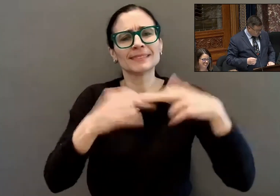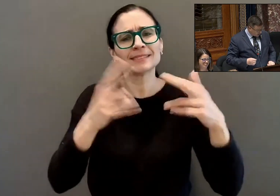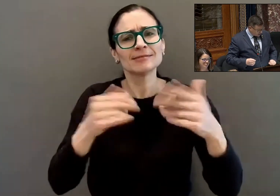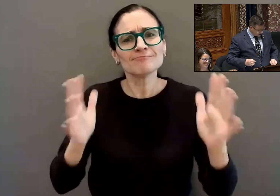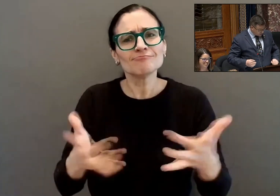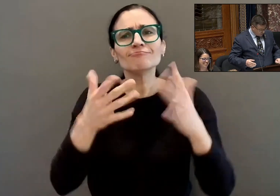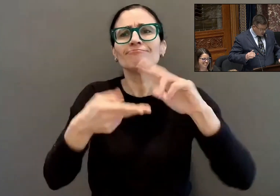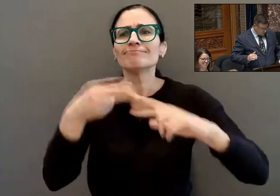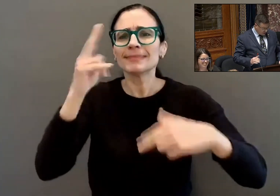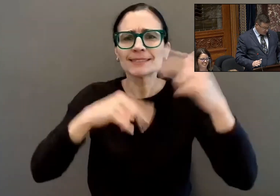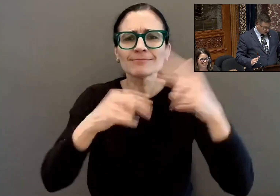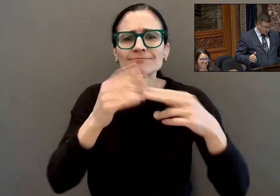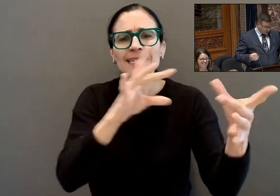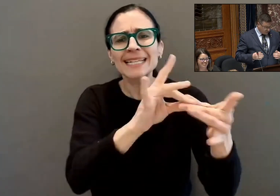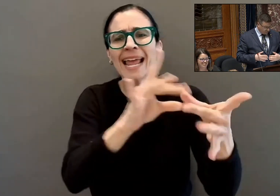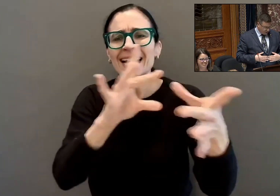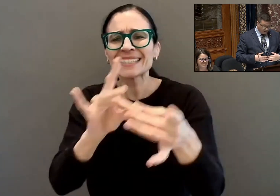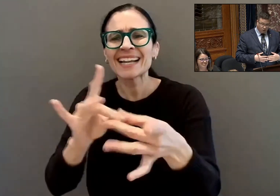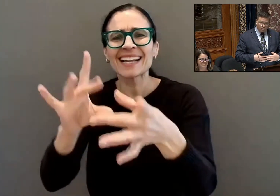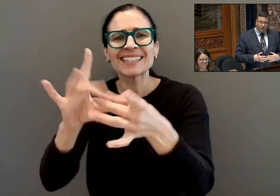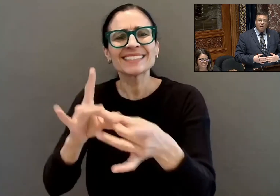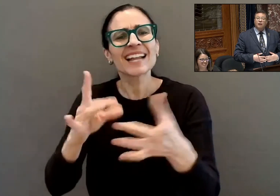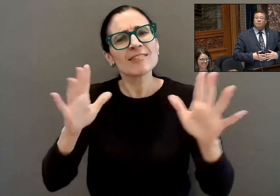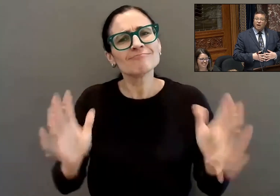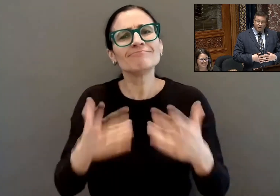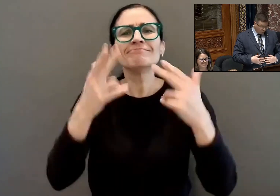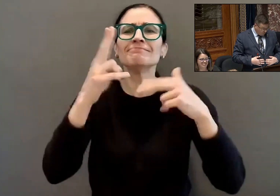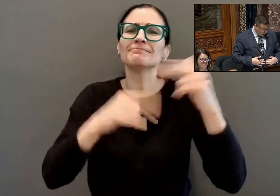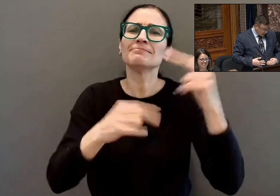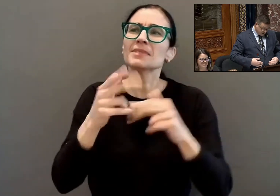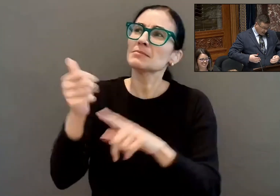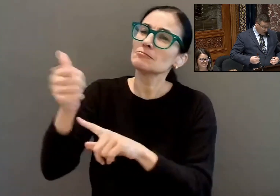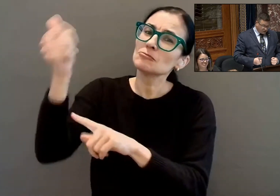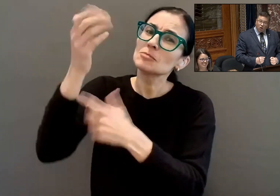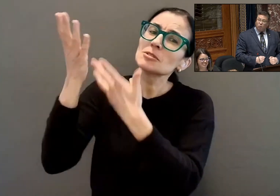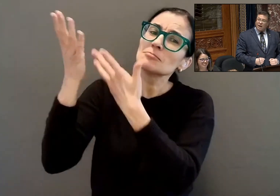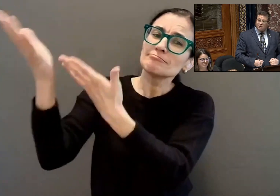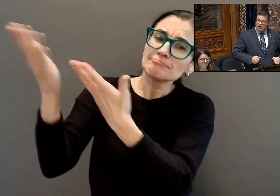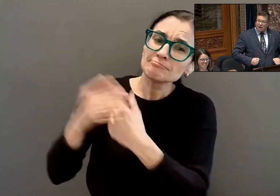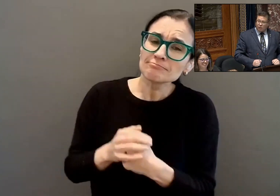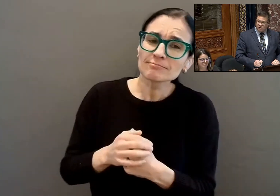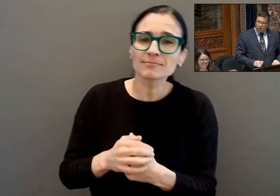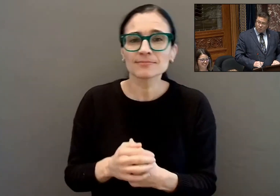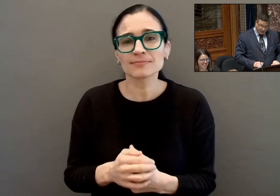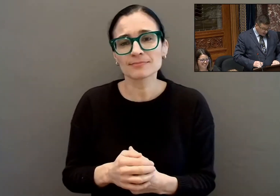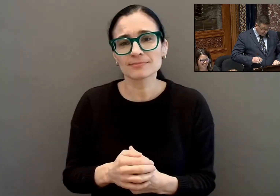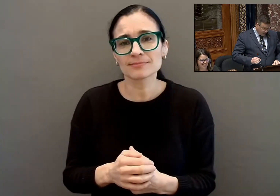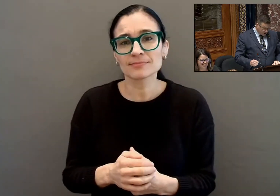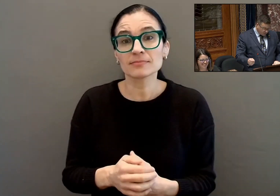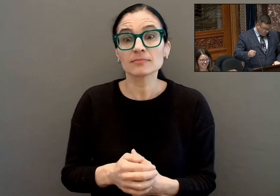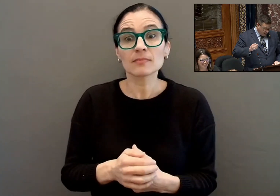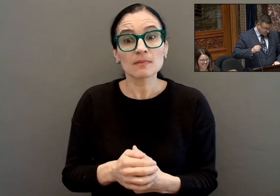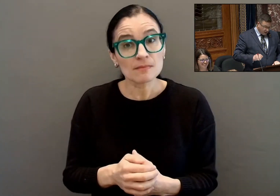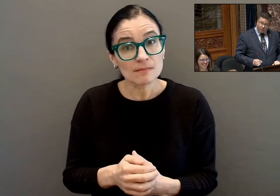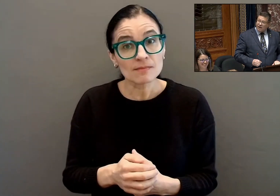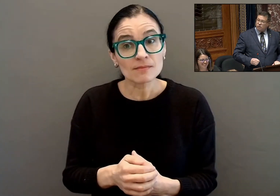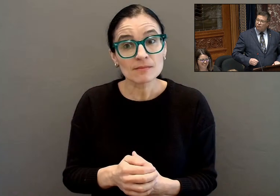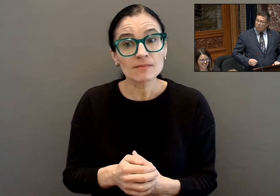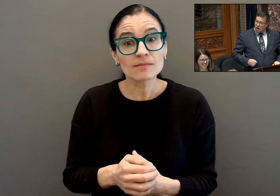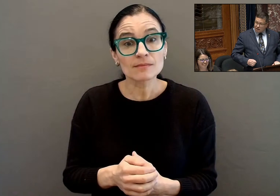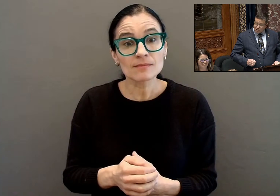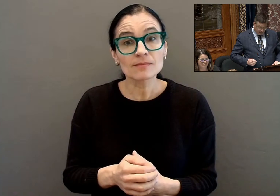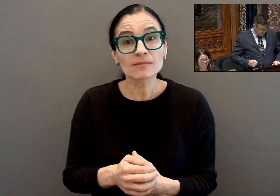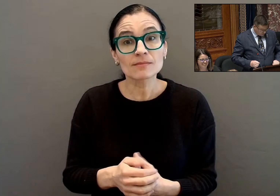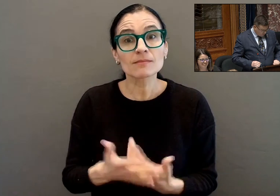the interconnector, Mr. Premier. Paint over rust carries no weight, carries no weight, carries no weight. Paint